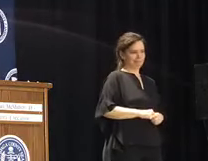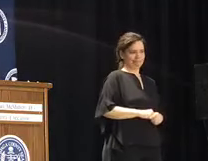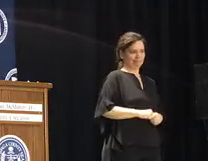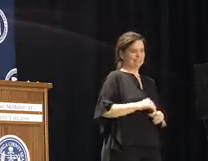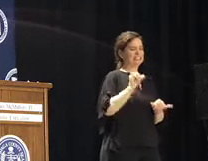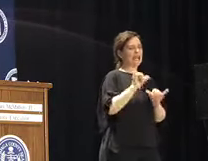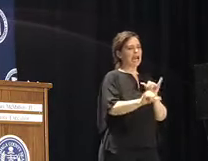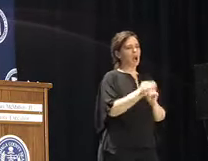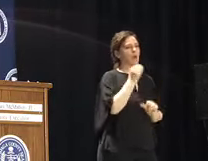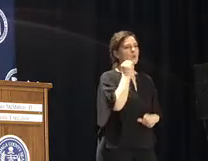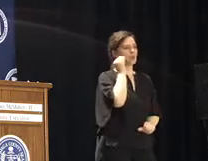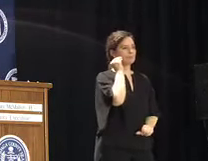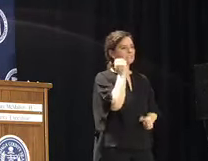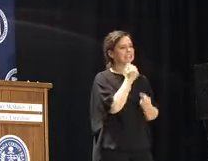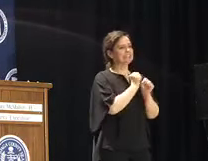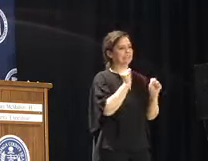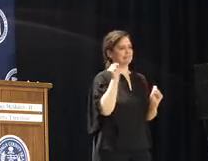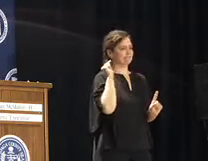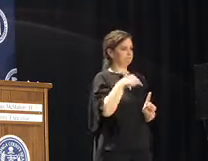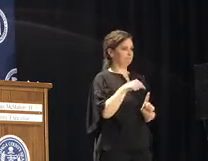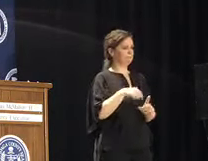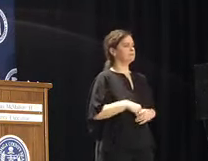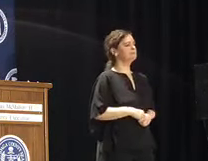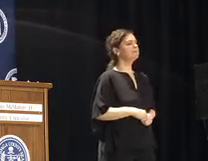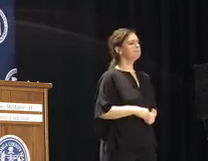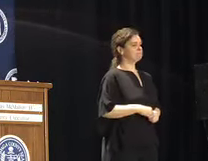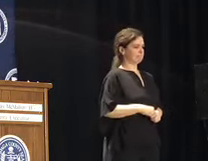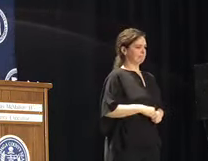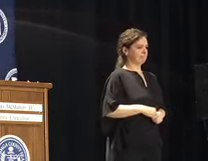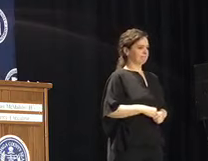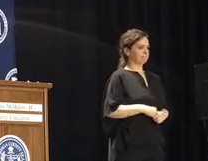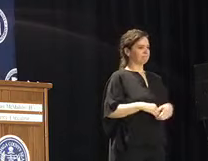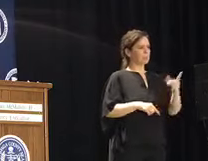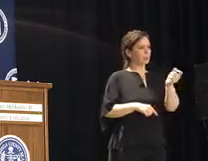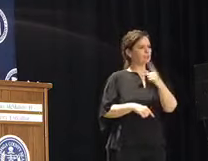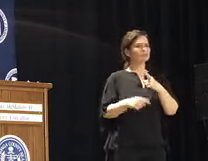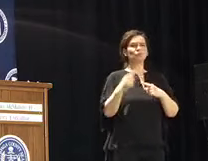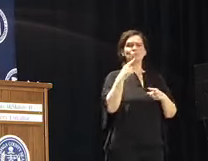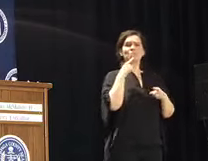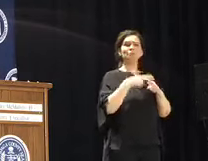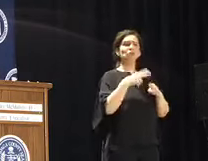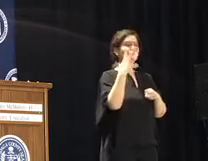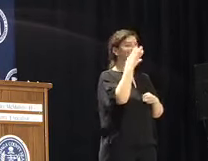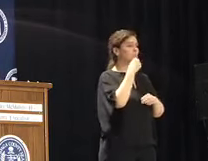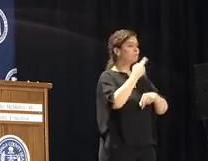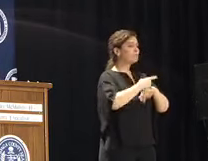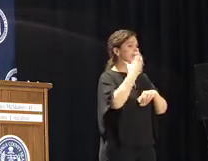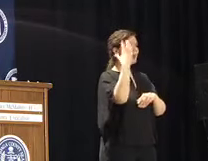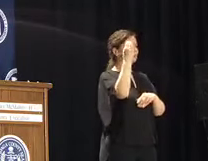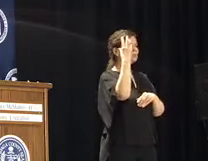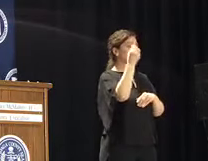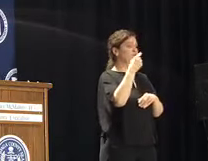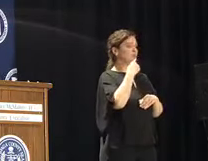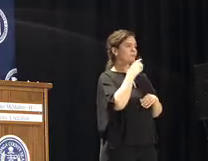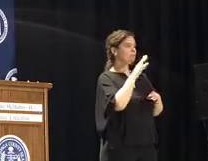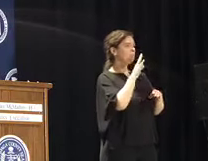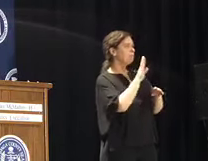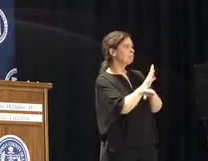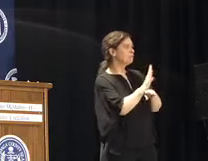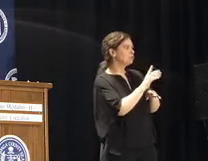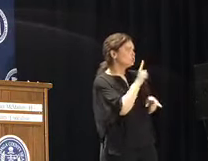You mentioned earlier that it's a nice day, people are outside. You said that some businesses have been having operations at night. Yeah. Do you have a number of how